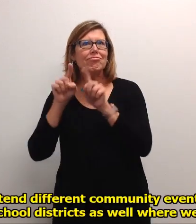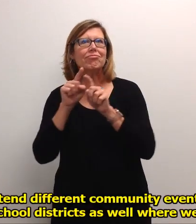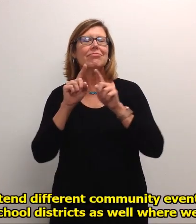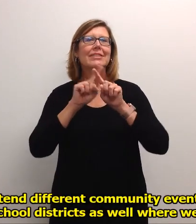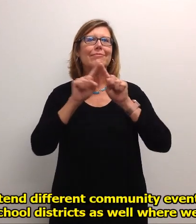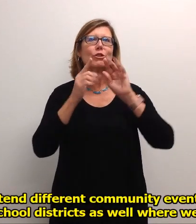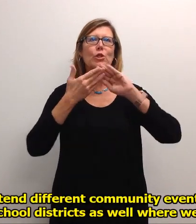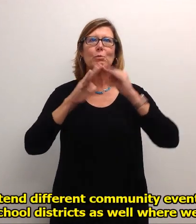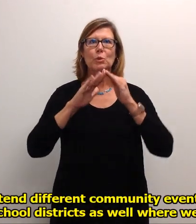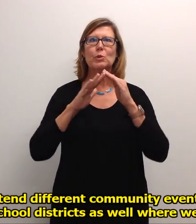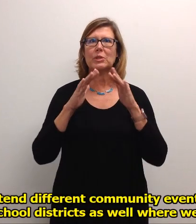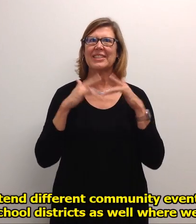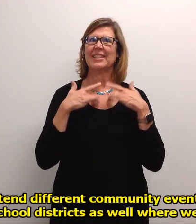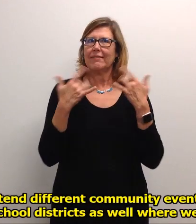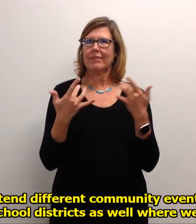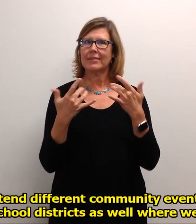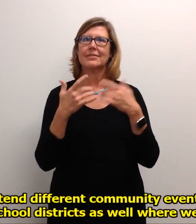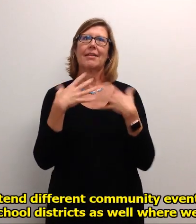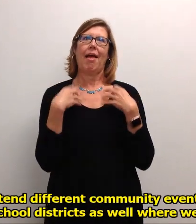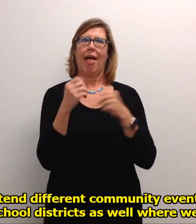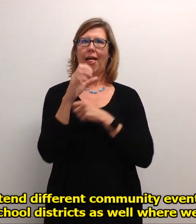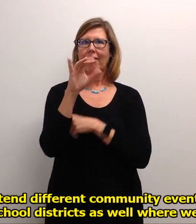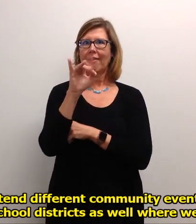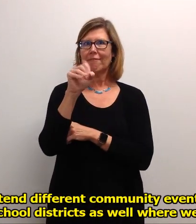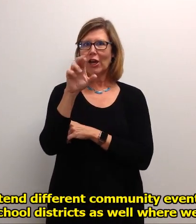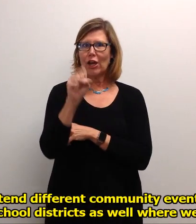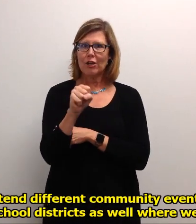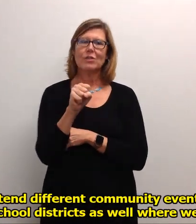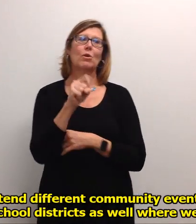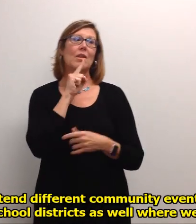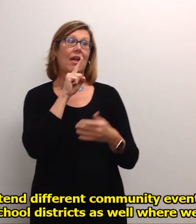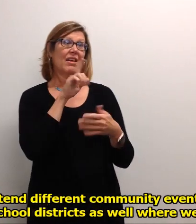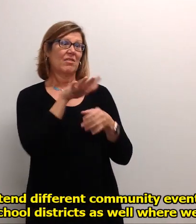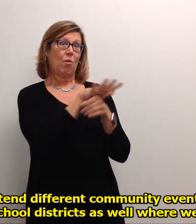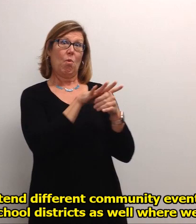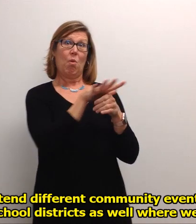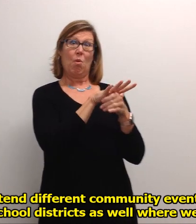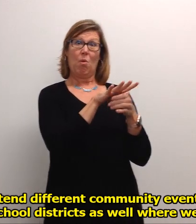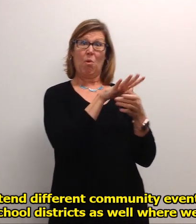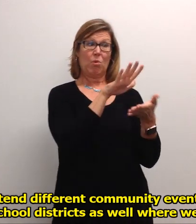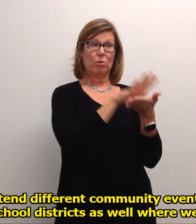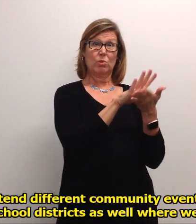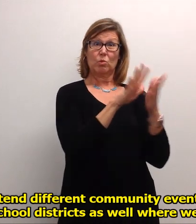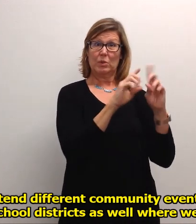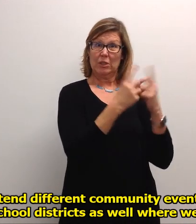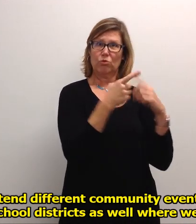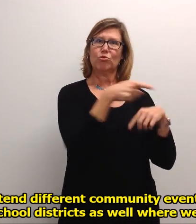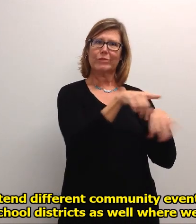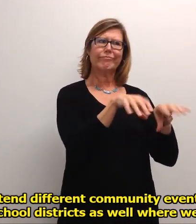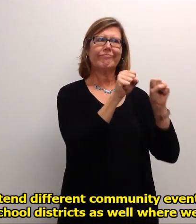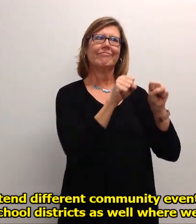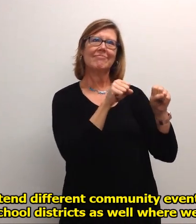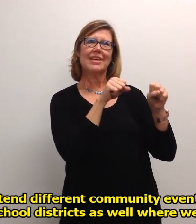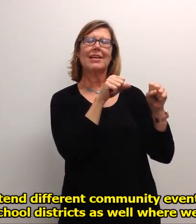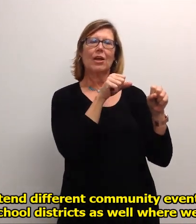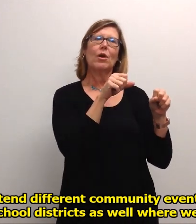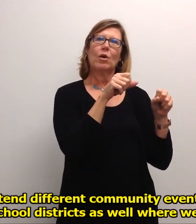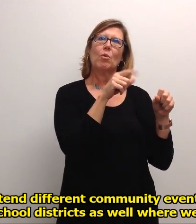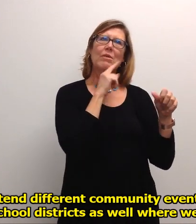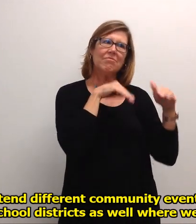Yes, we do. We attend different community events, health fairs, etc., local school districts as